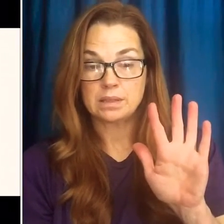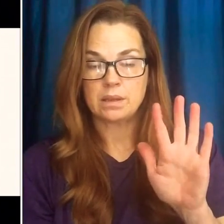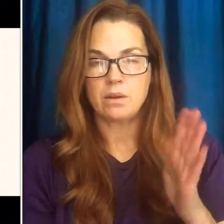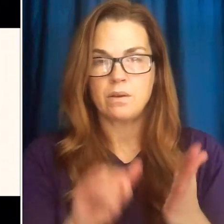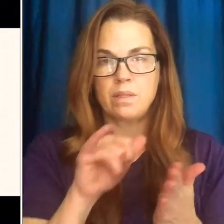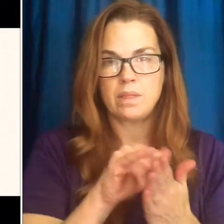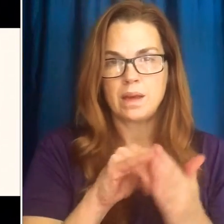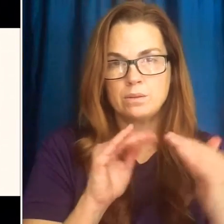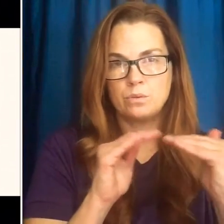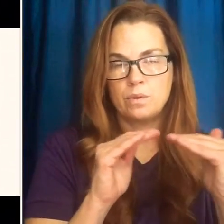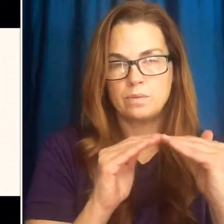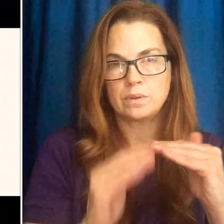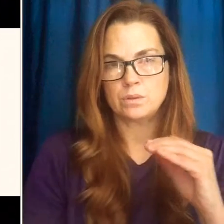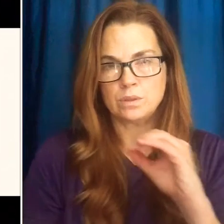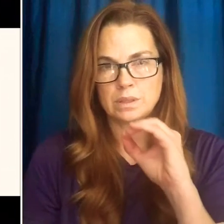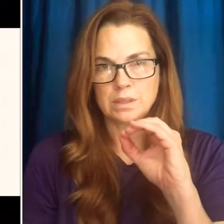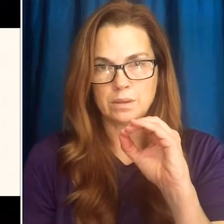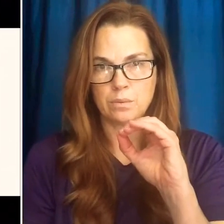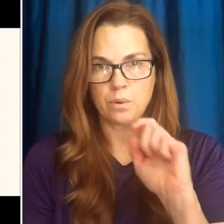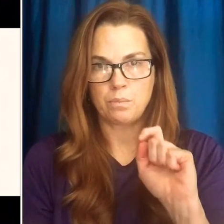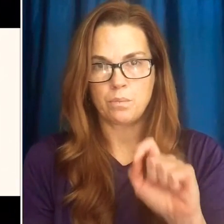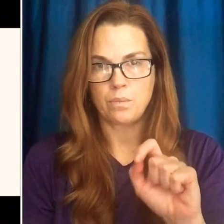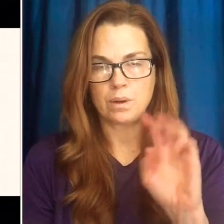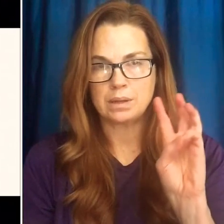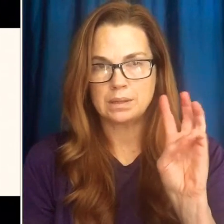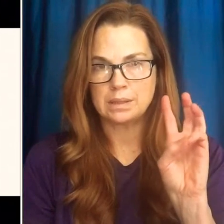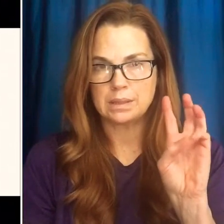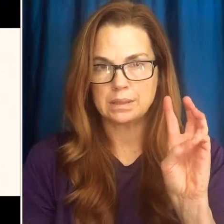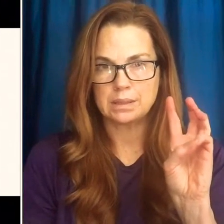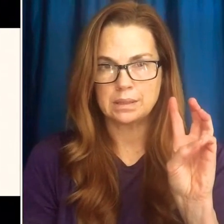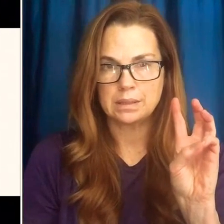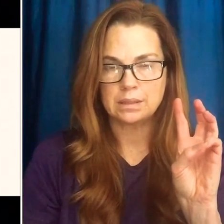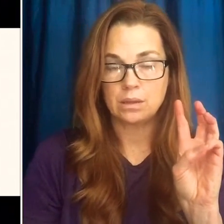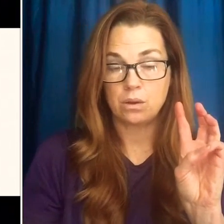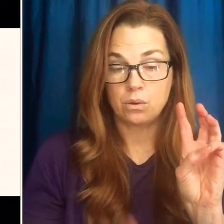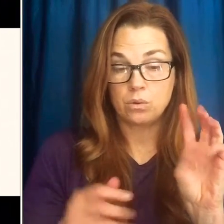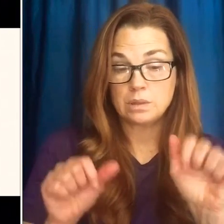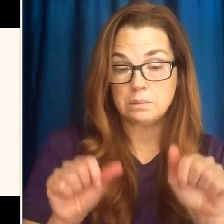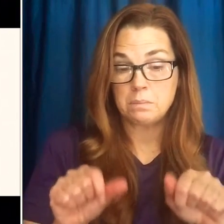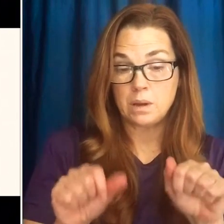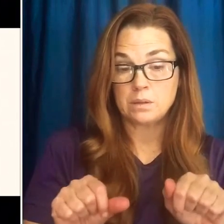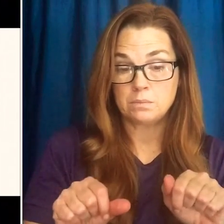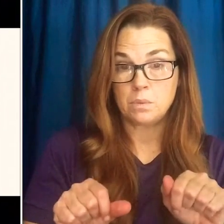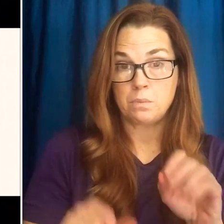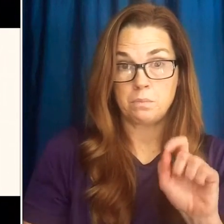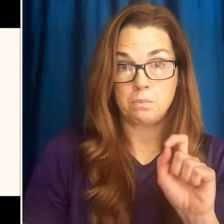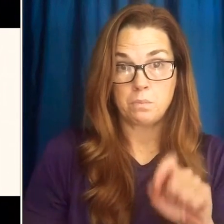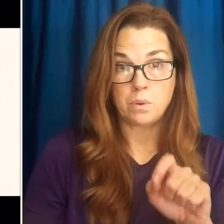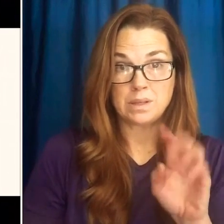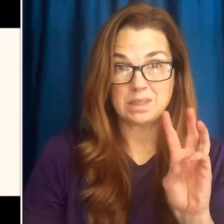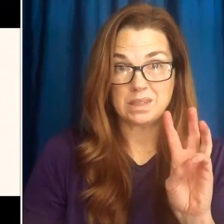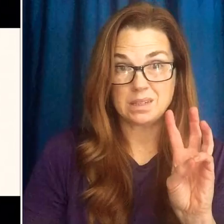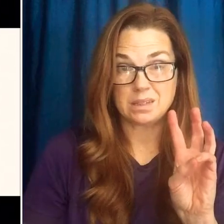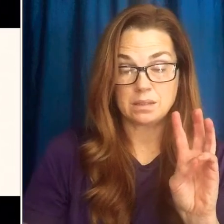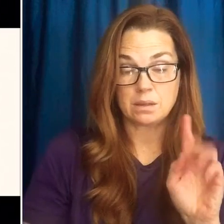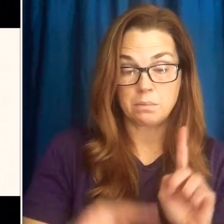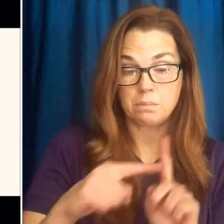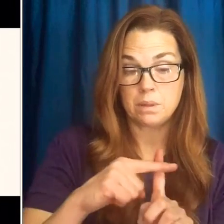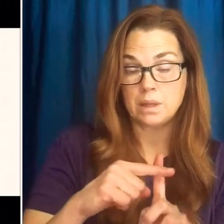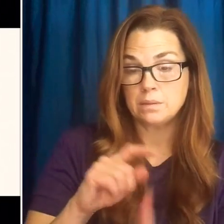we add these two decimals? I think the answer to that question is absolutely yes.